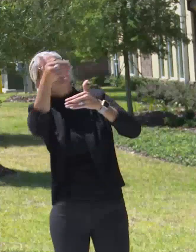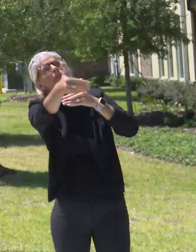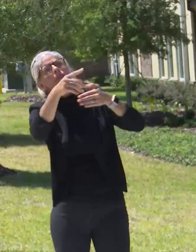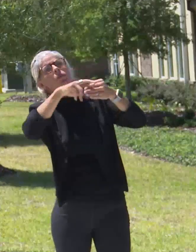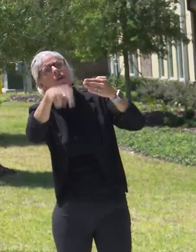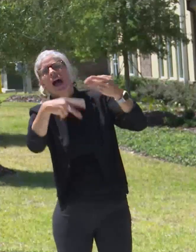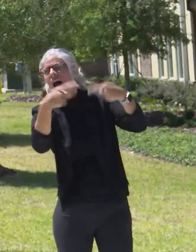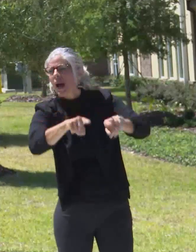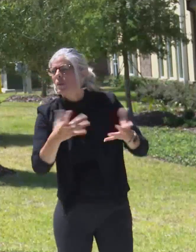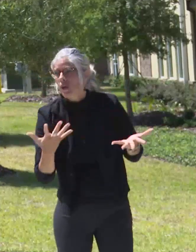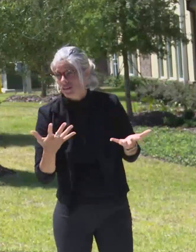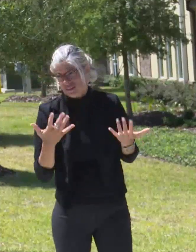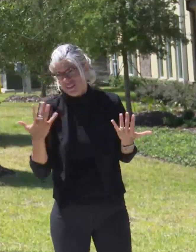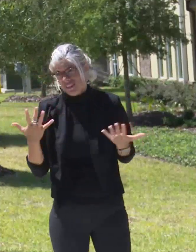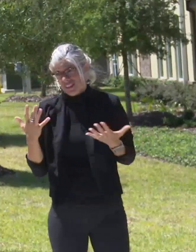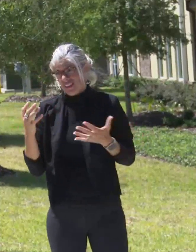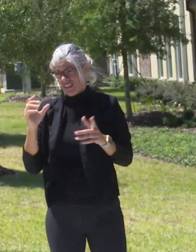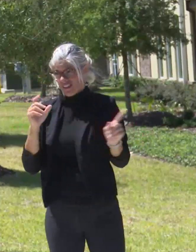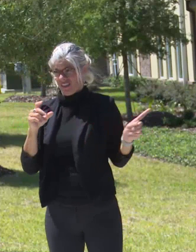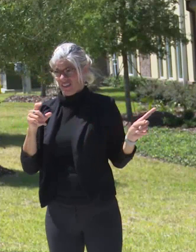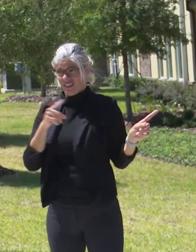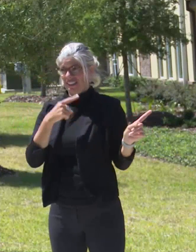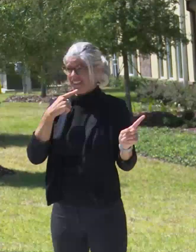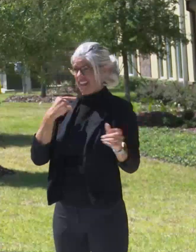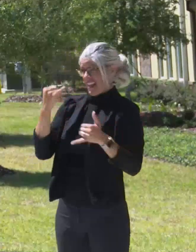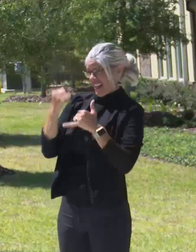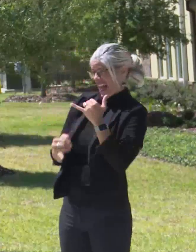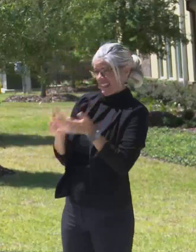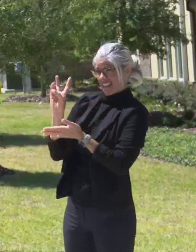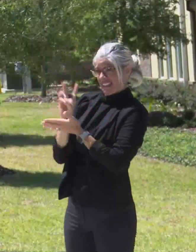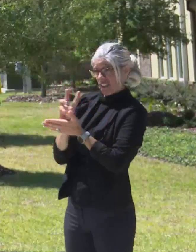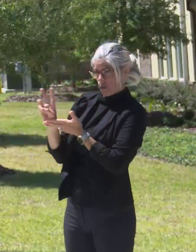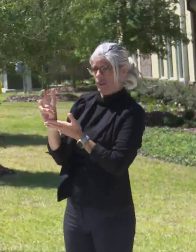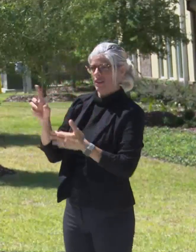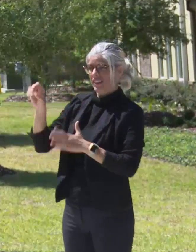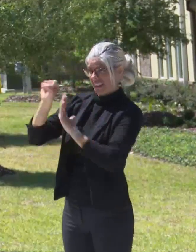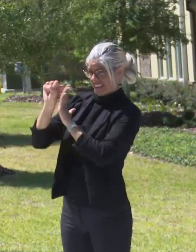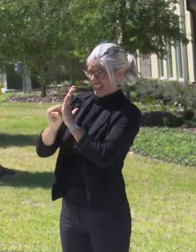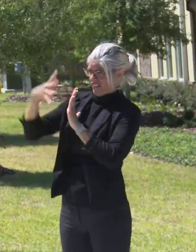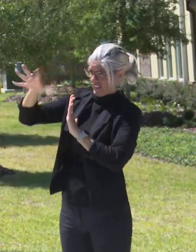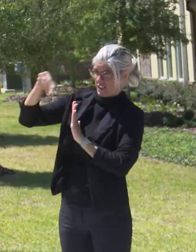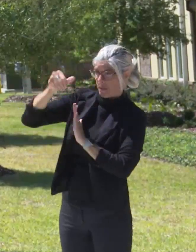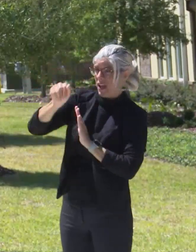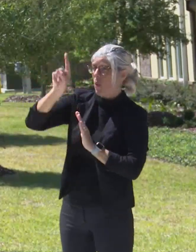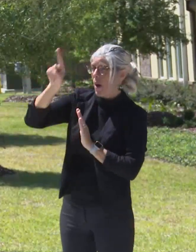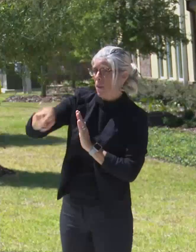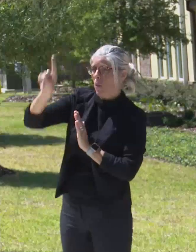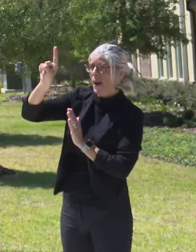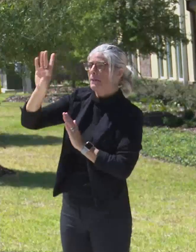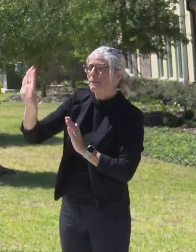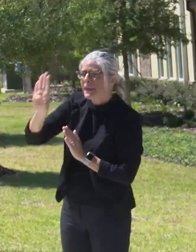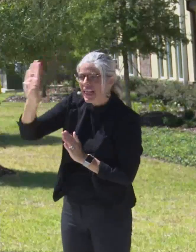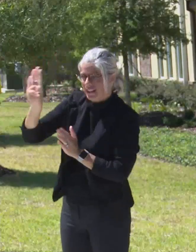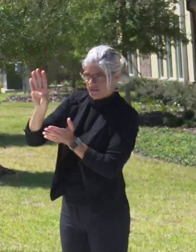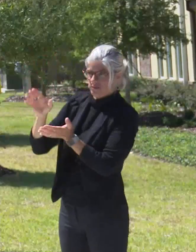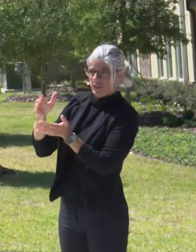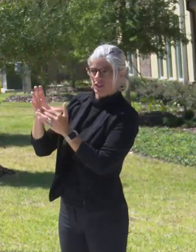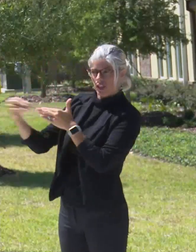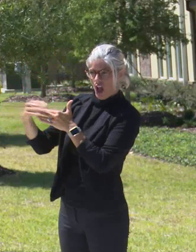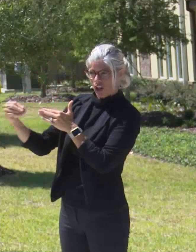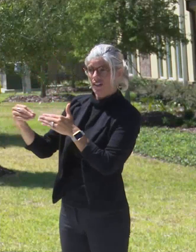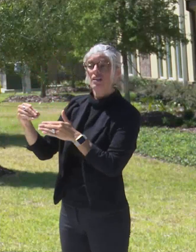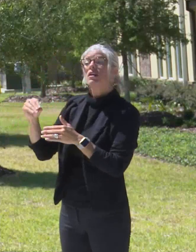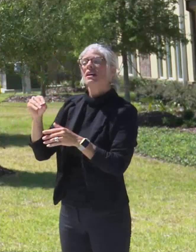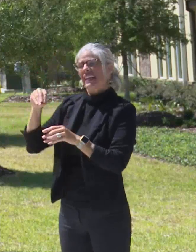the state, the DEO, over the last 6 weeks has paid out $1.1 billion in benefits